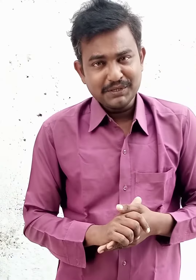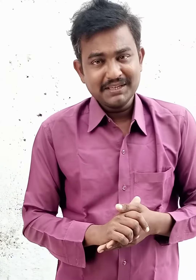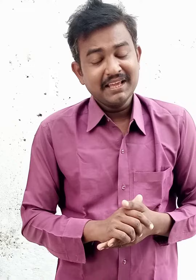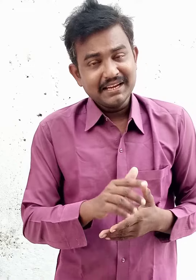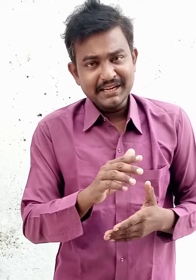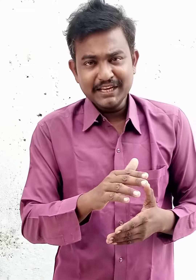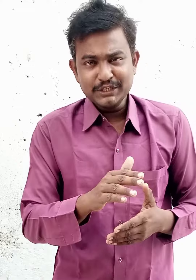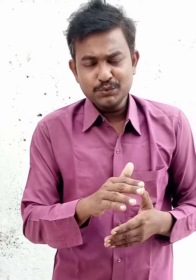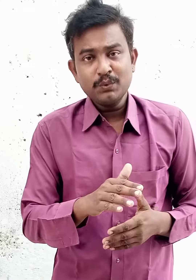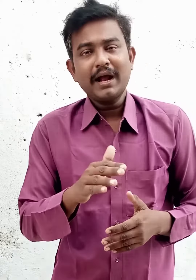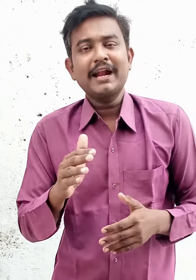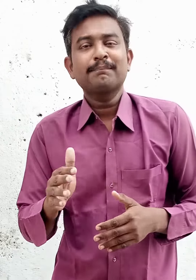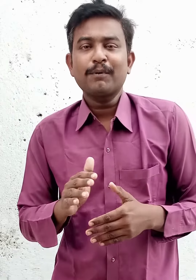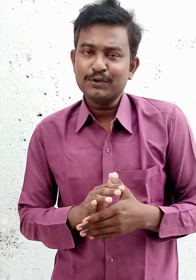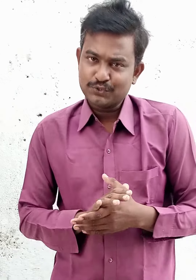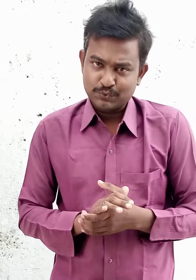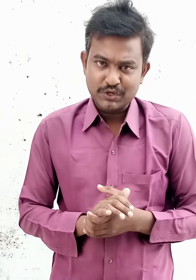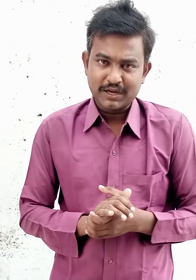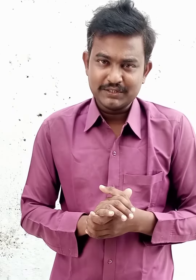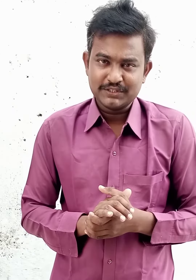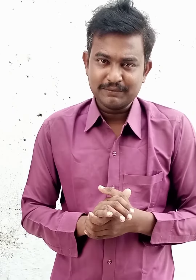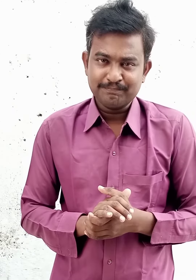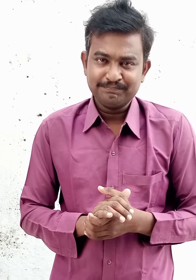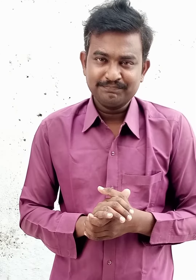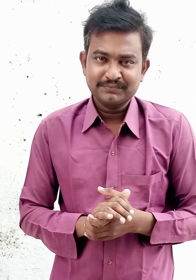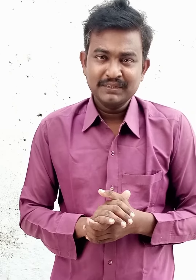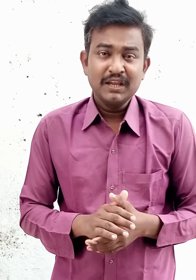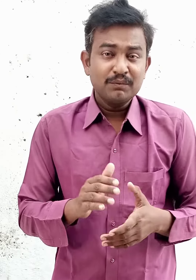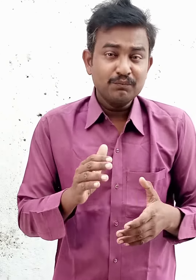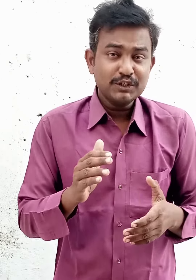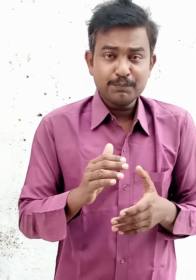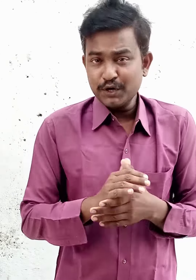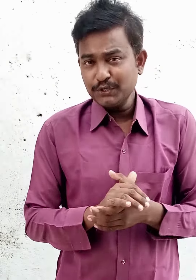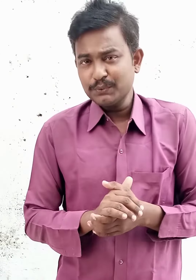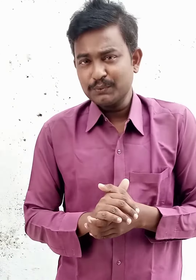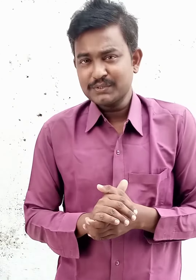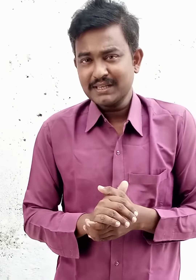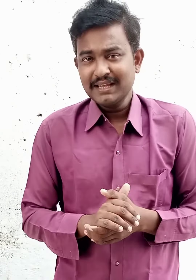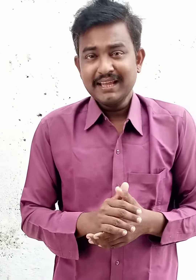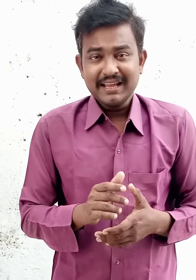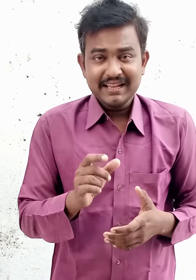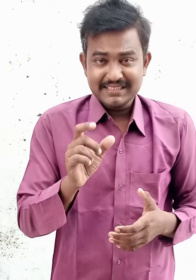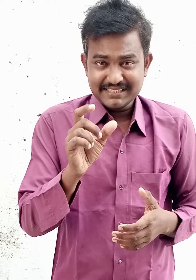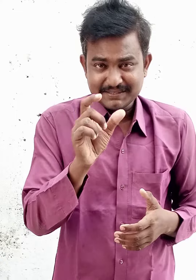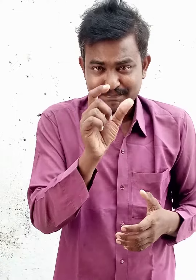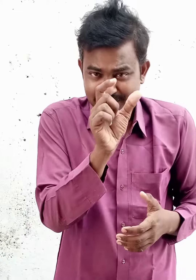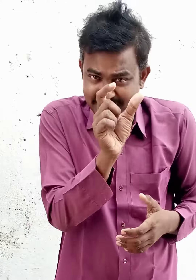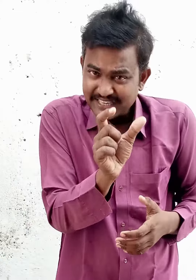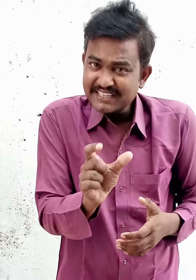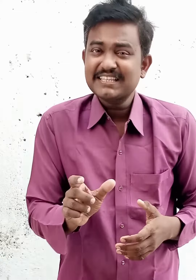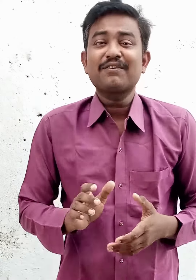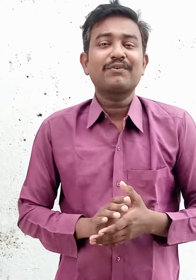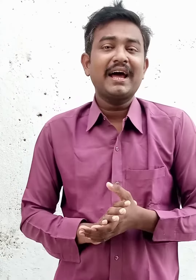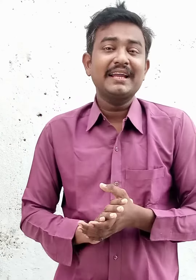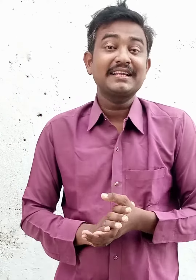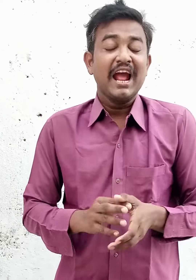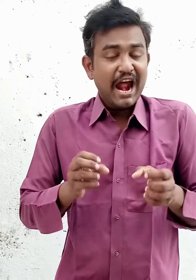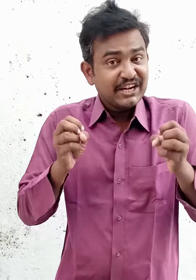between negative and positive charge, which produce streaks of light and